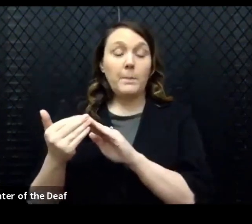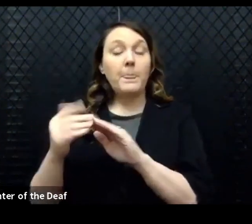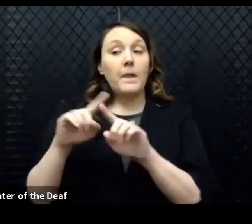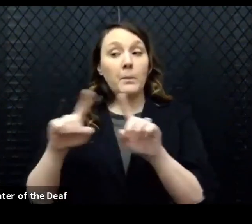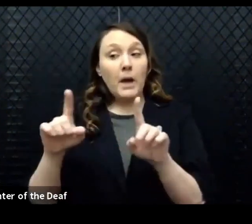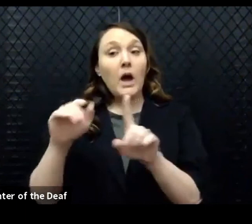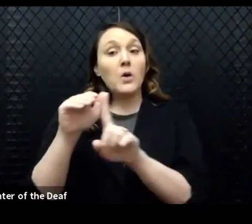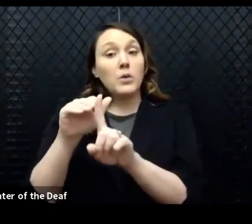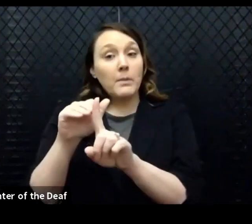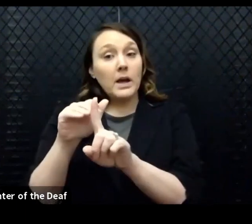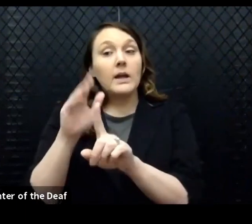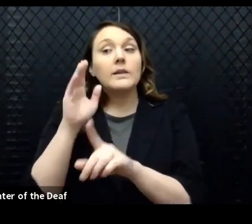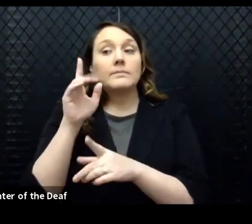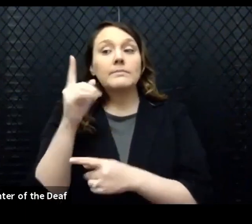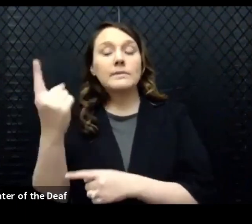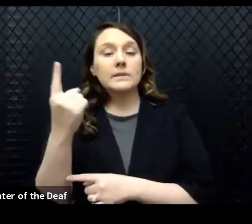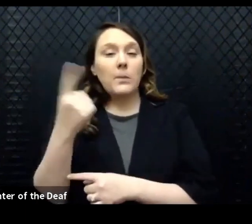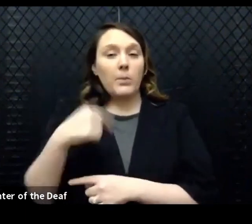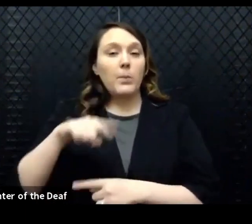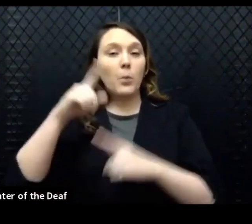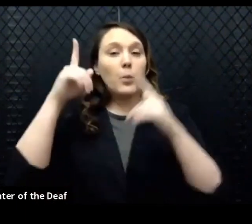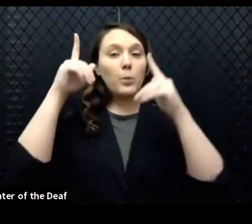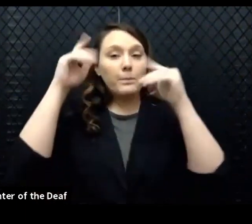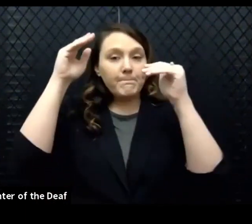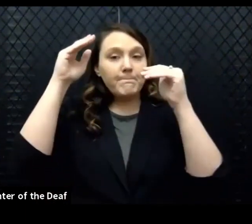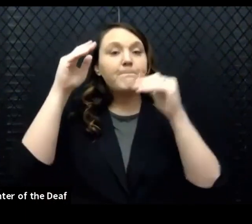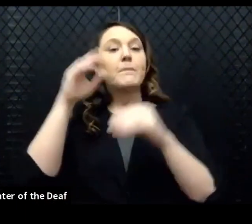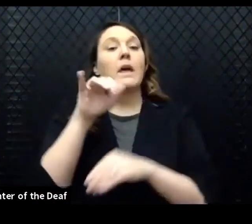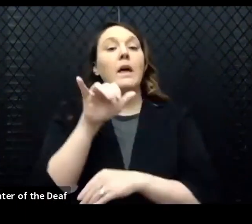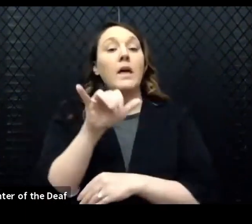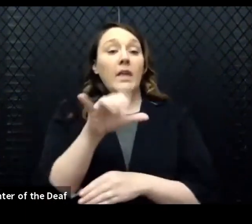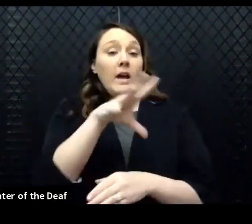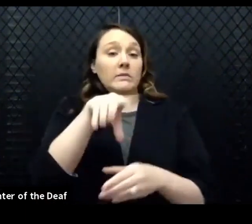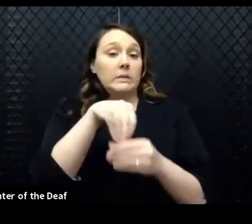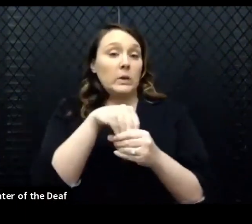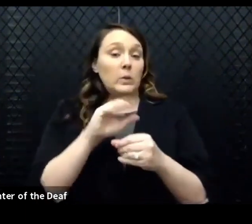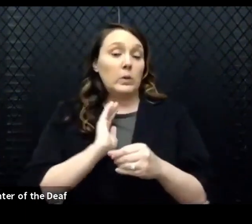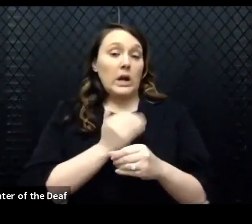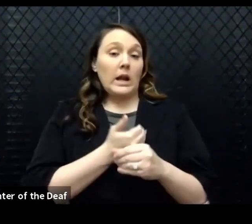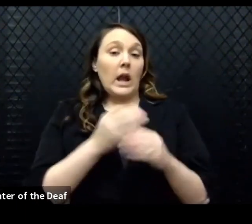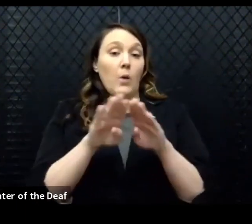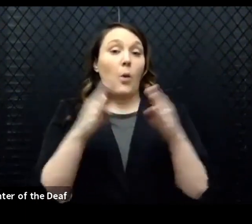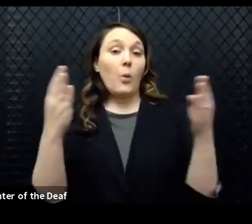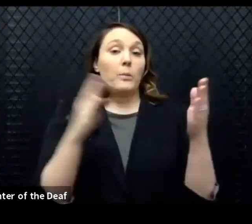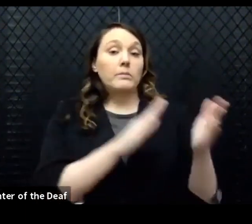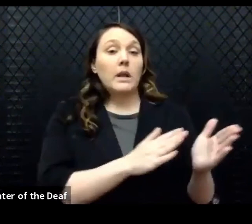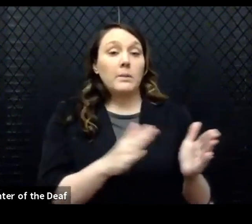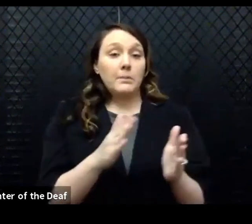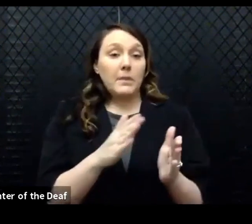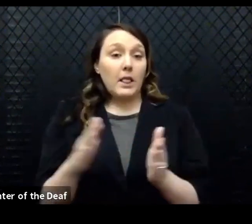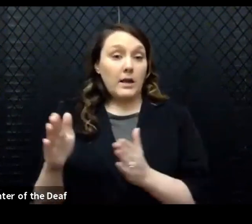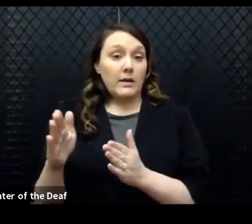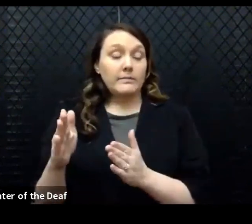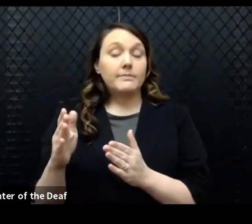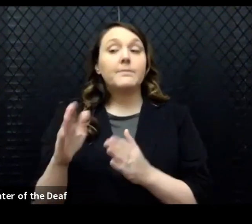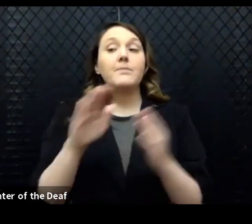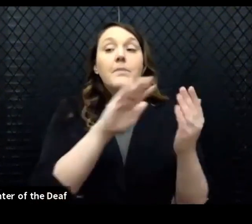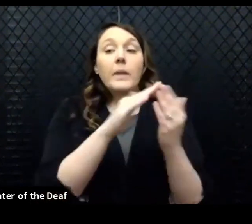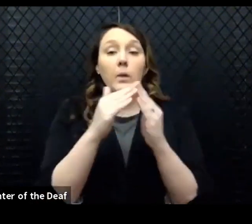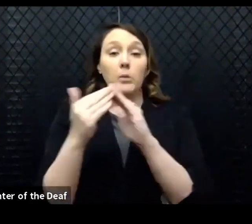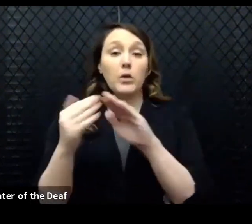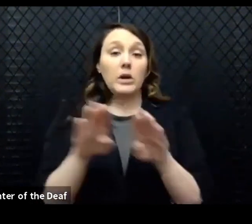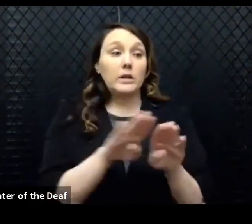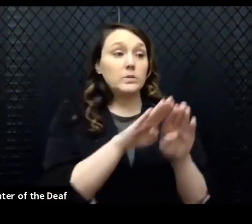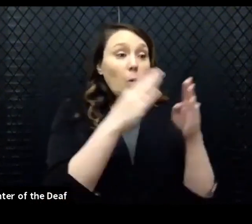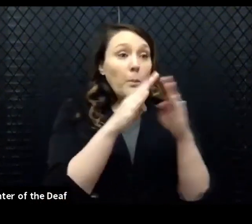we expect. It's even outlined in our reopening plan. As our community continues to open back up, we expect to